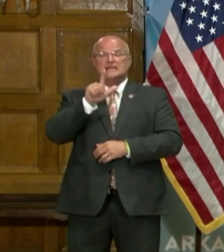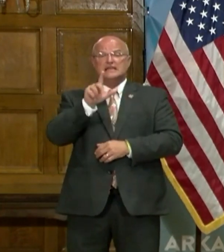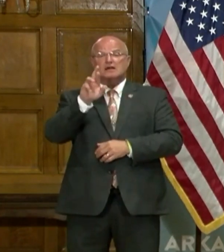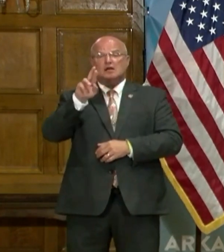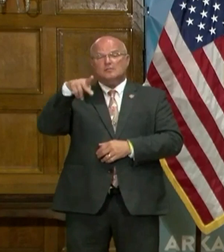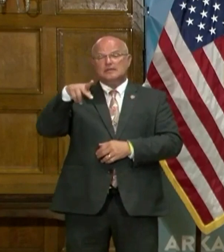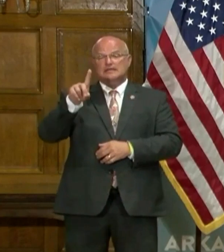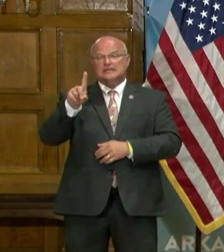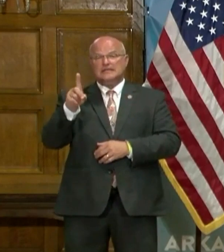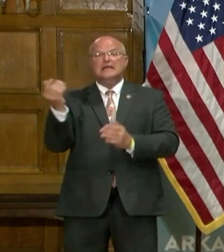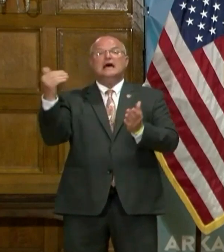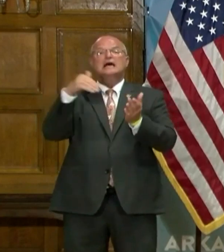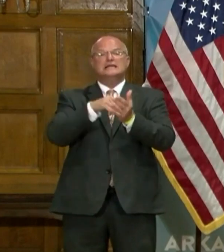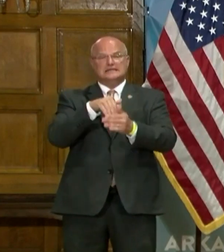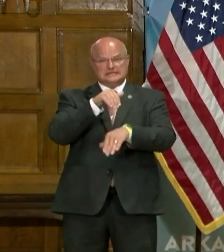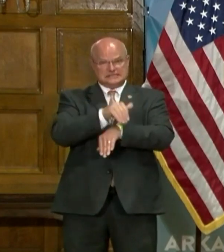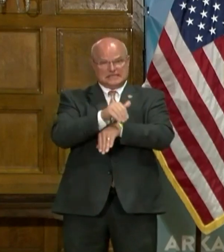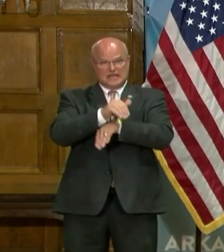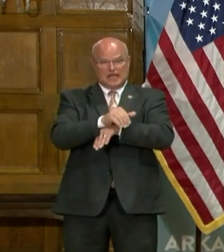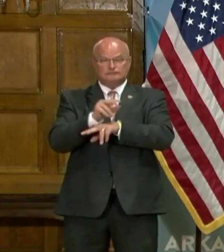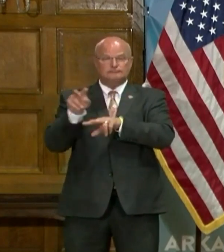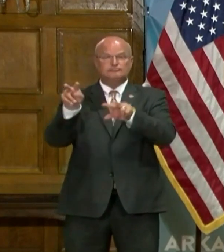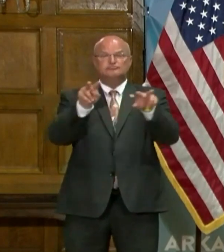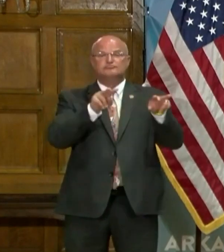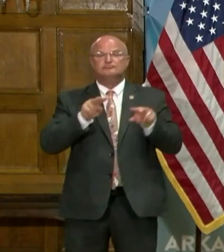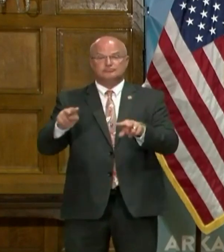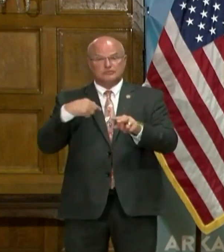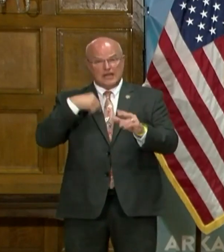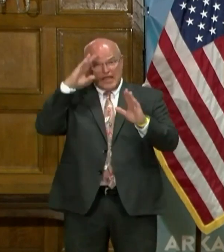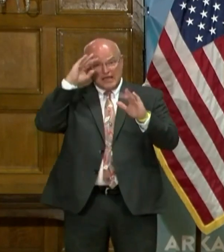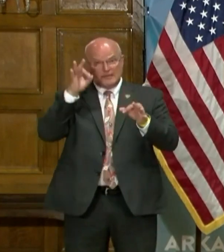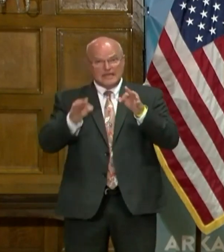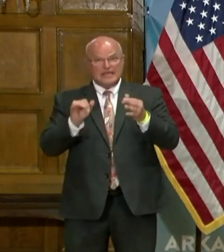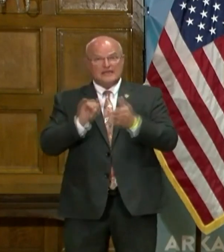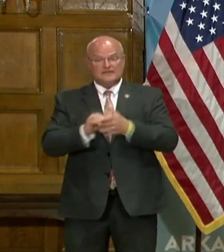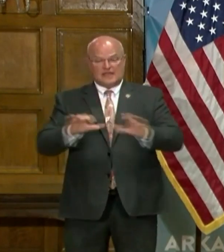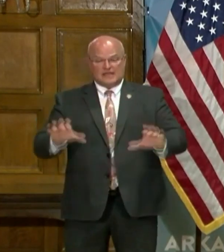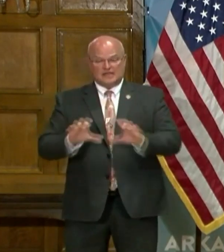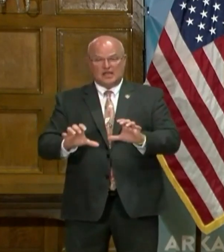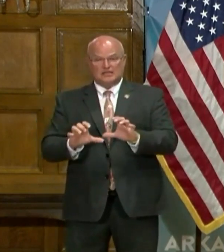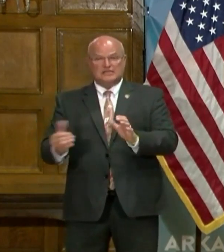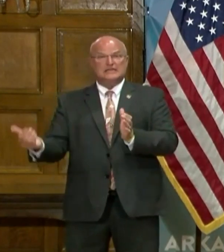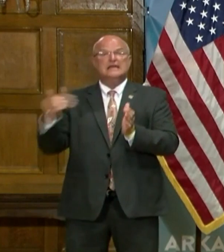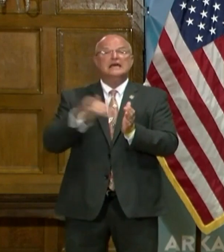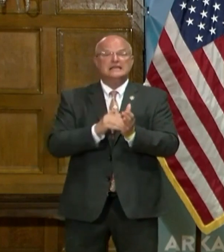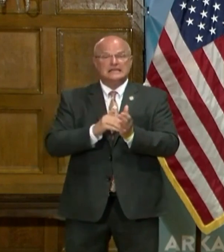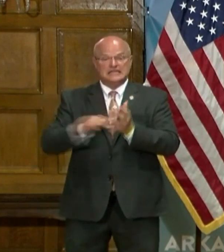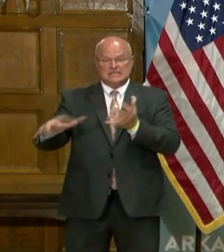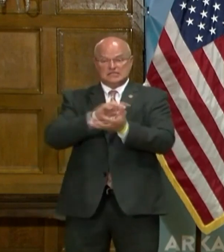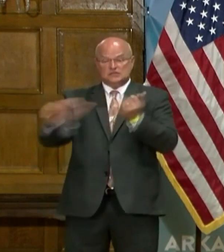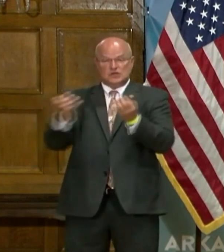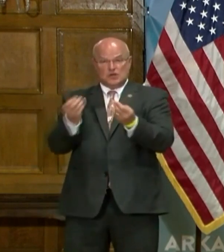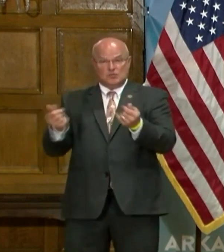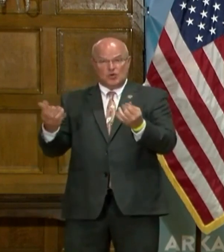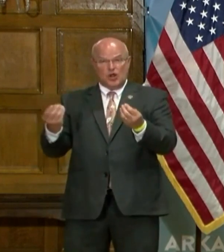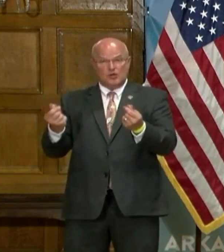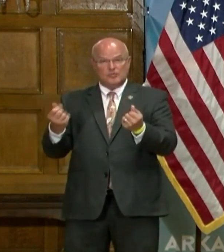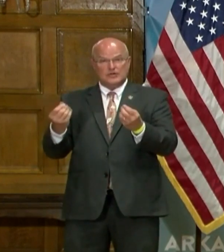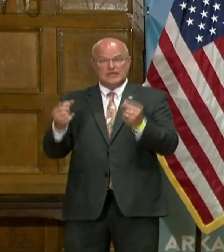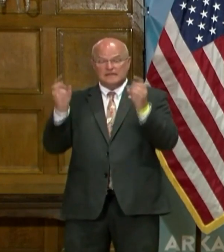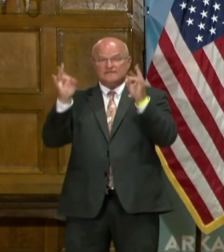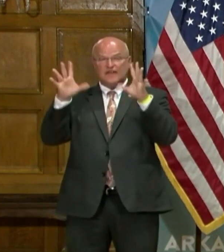be out again this evening, and I expect that if that conduct continues in destruction of property or